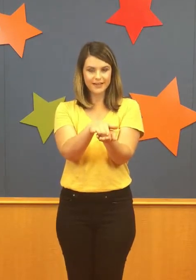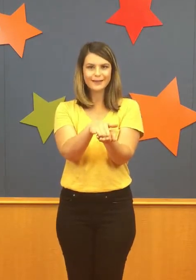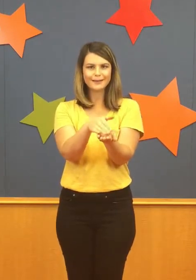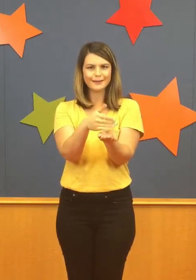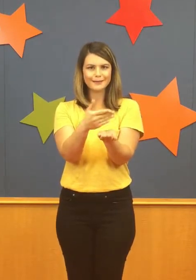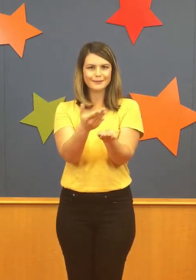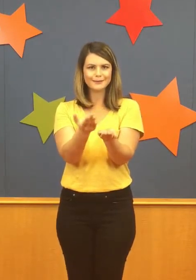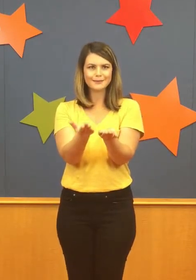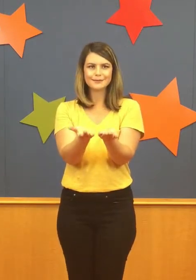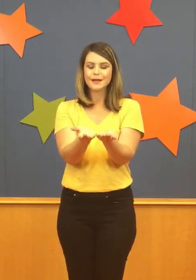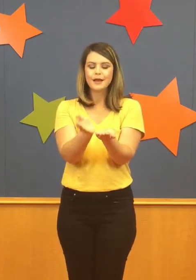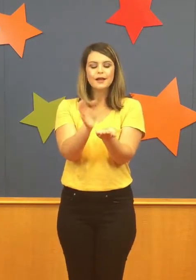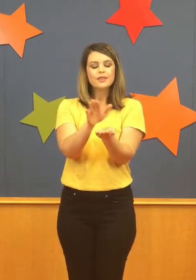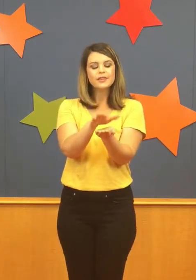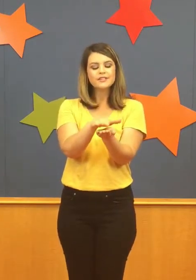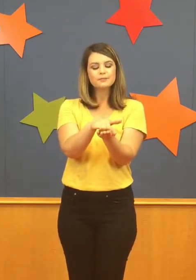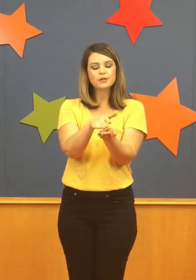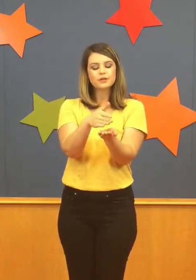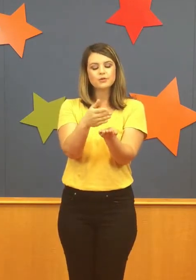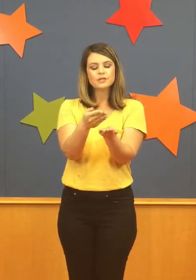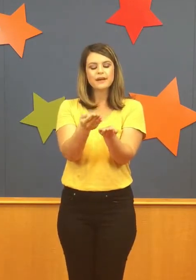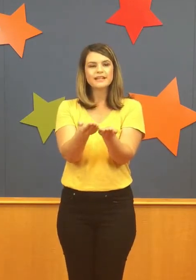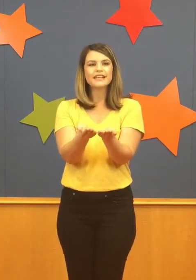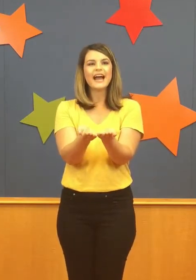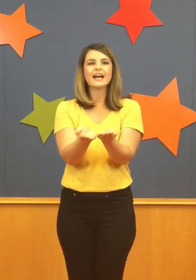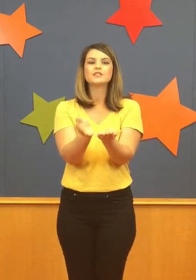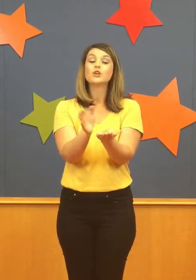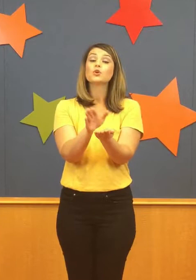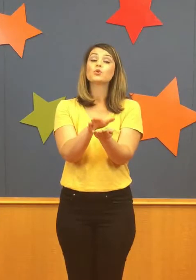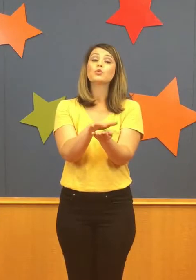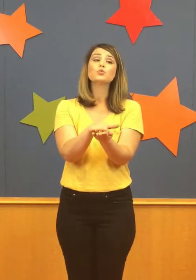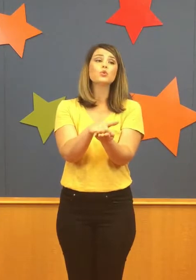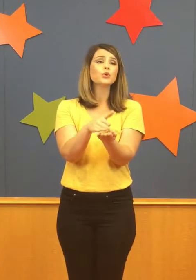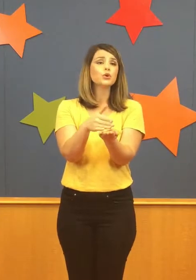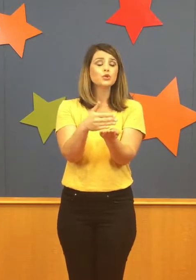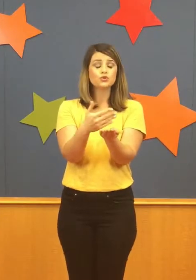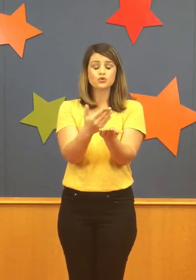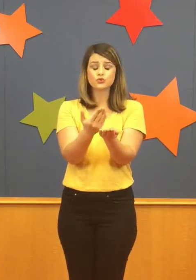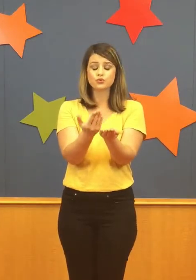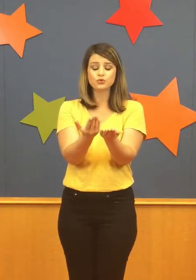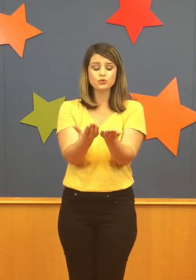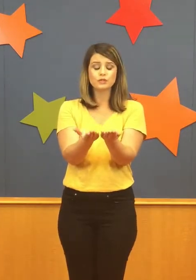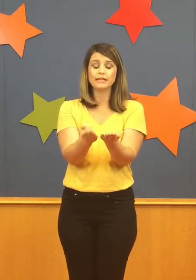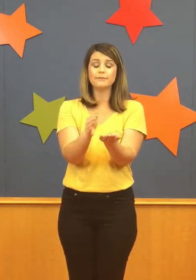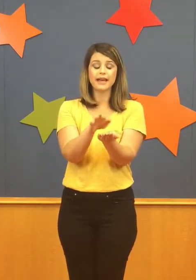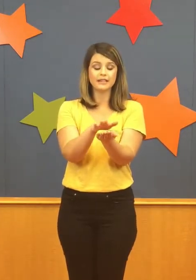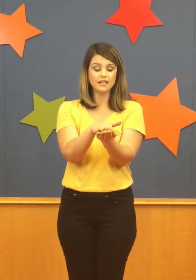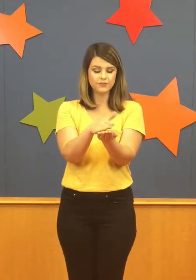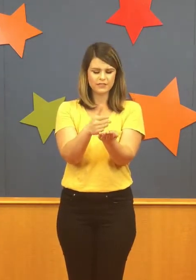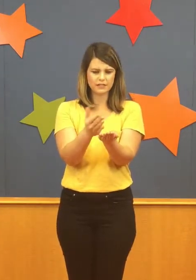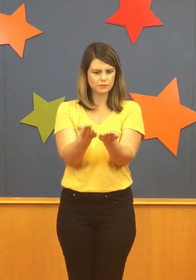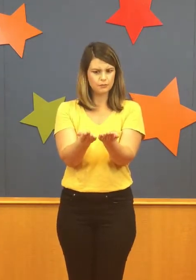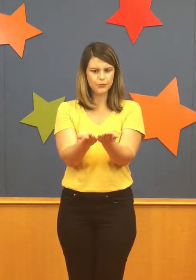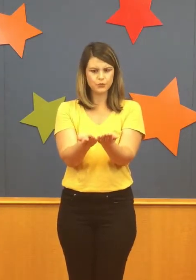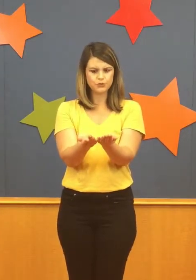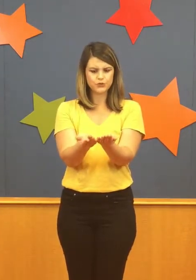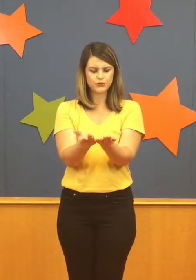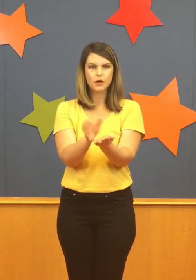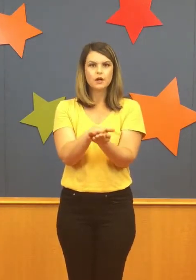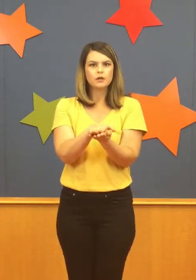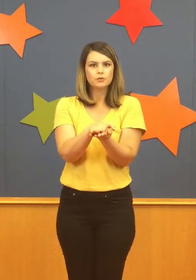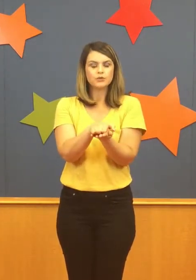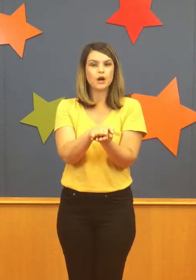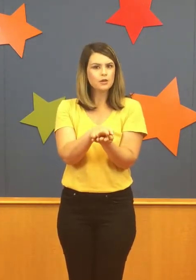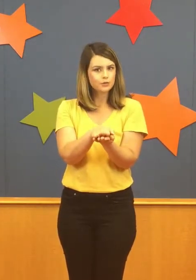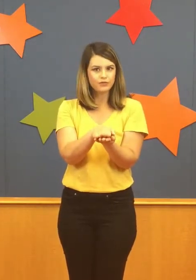Very nice. This book was about a cat who wore truly magnificent